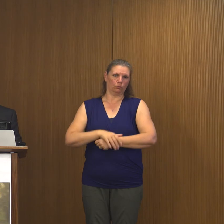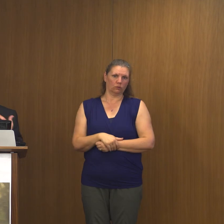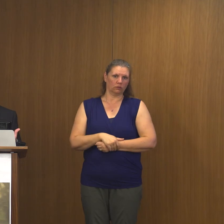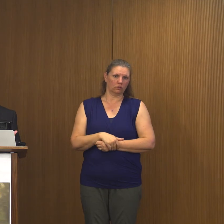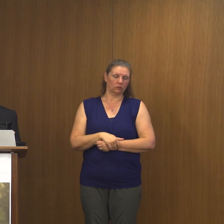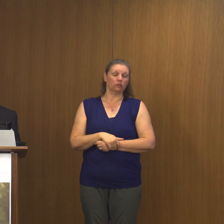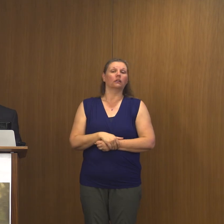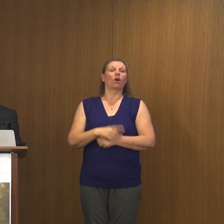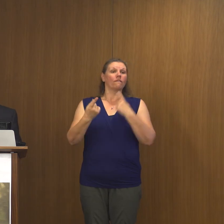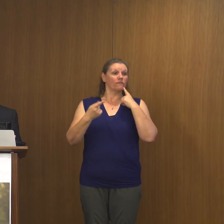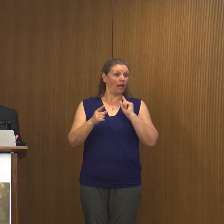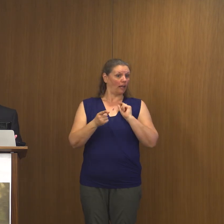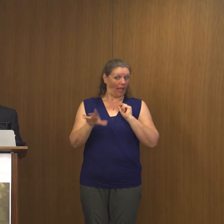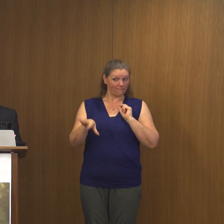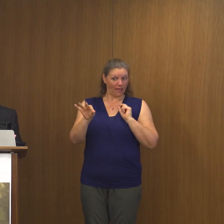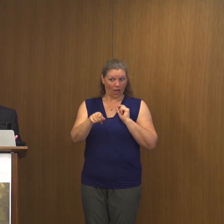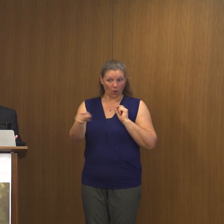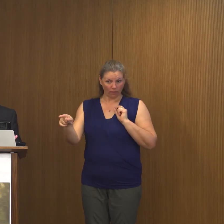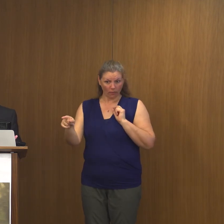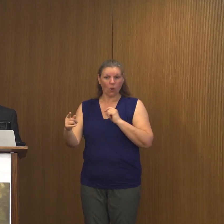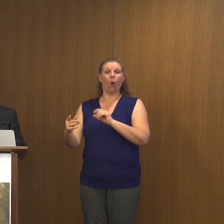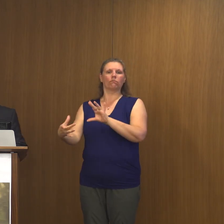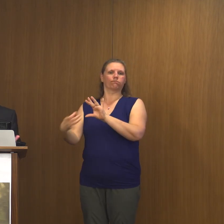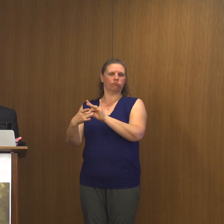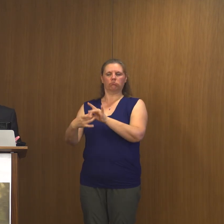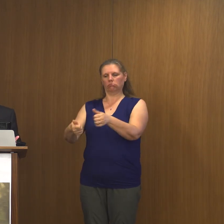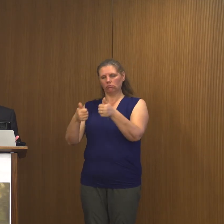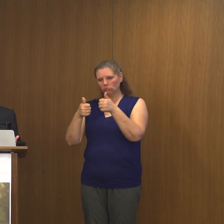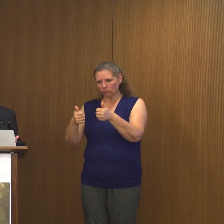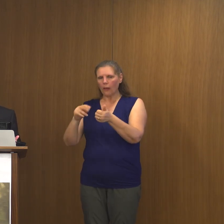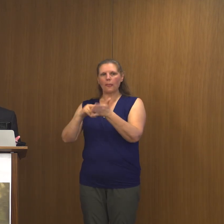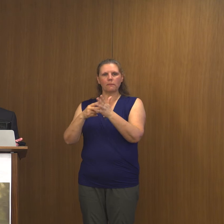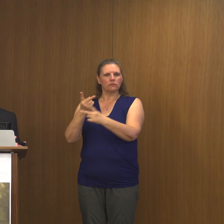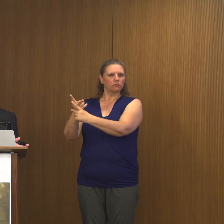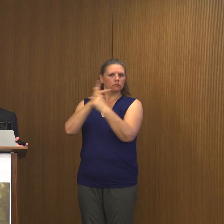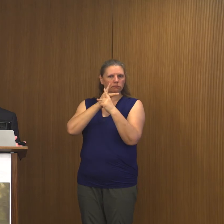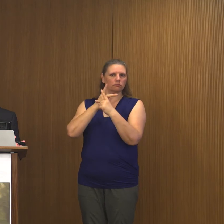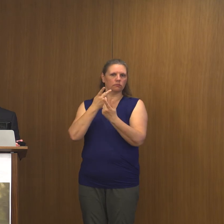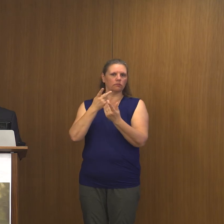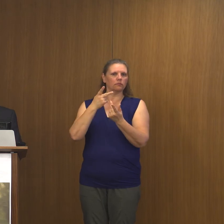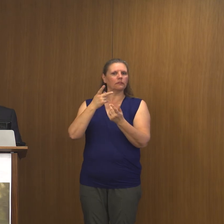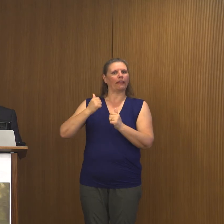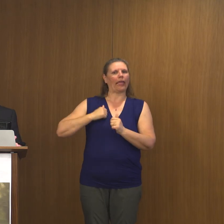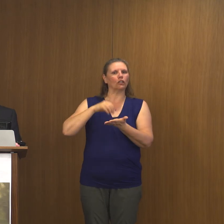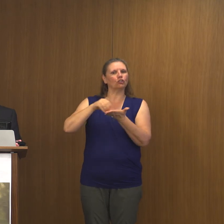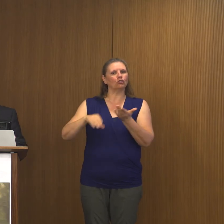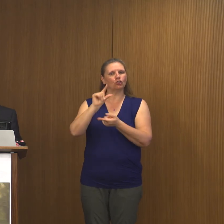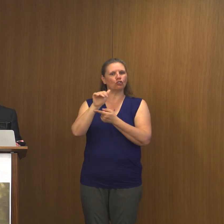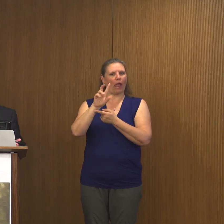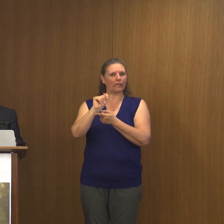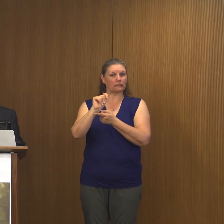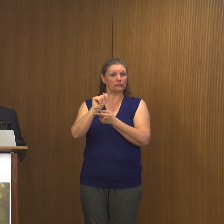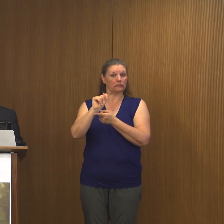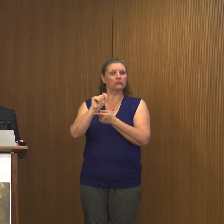Once I was finally connected with those supports, I was able to access things like the Canadian Student Grants for Persons with Permanent Disabilities program, and that assisted